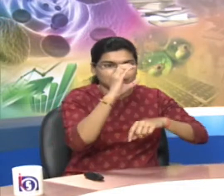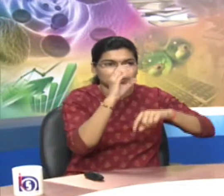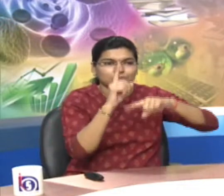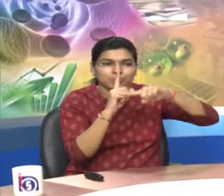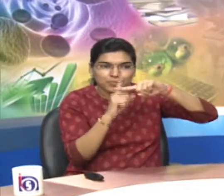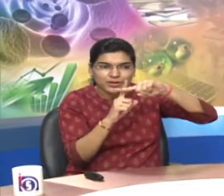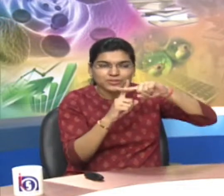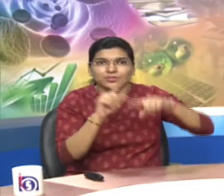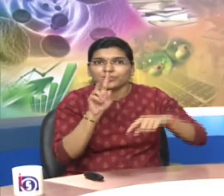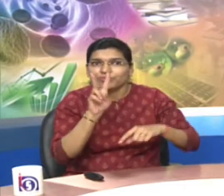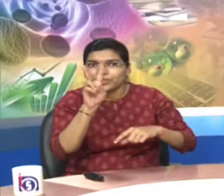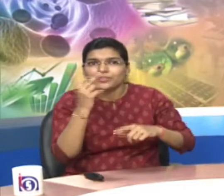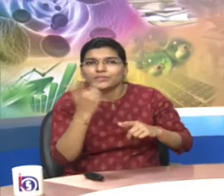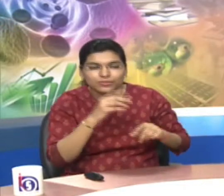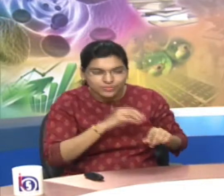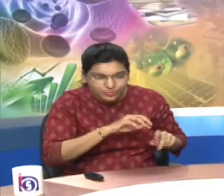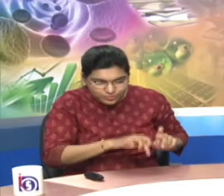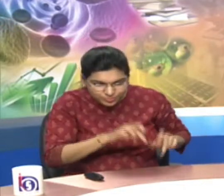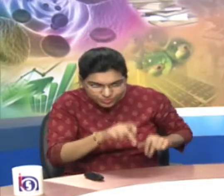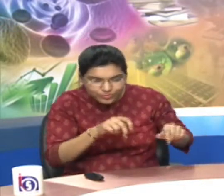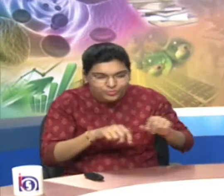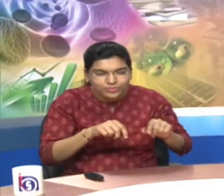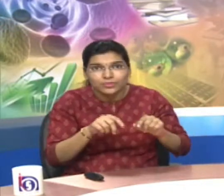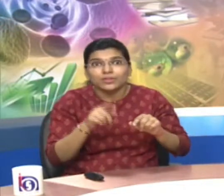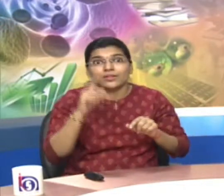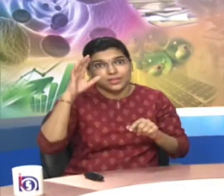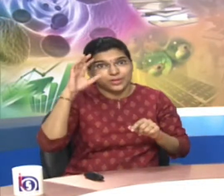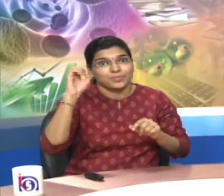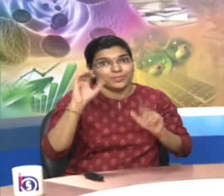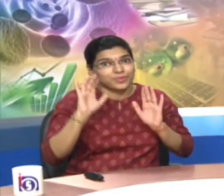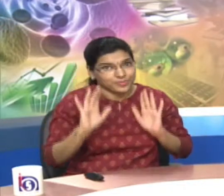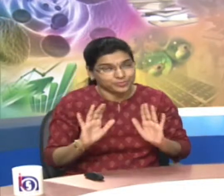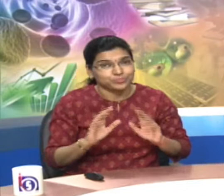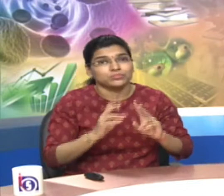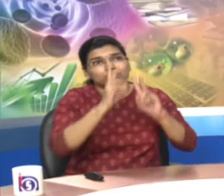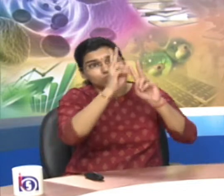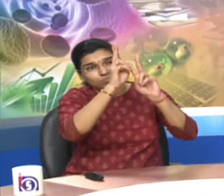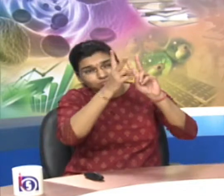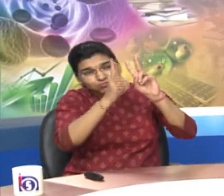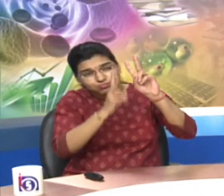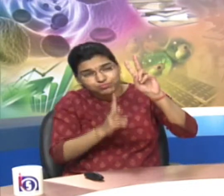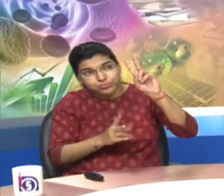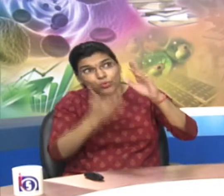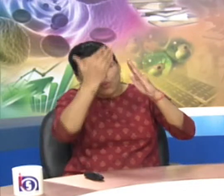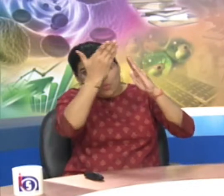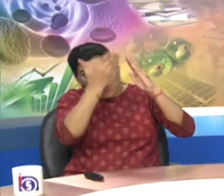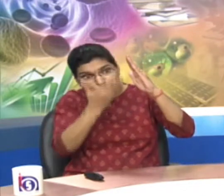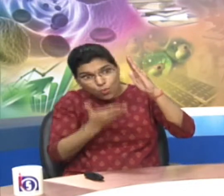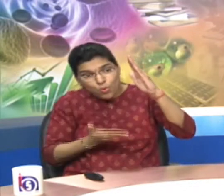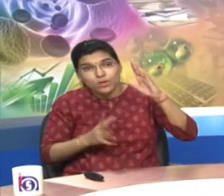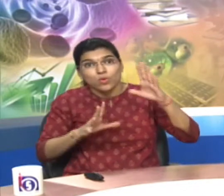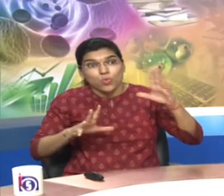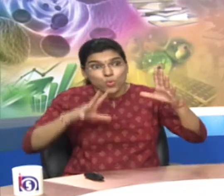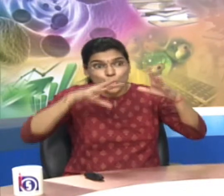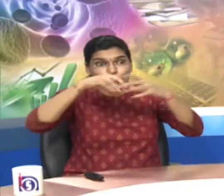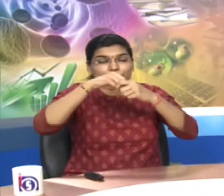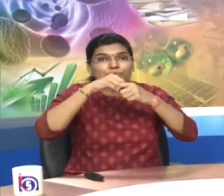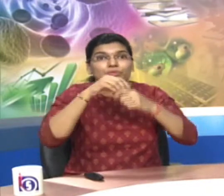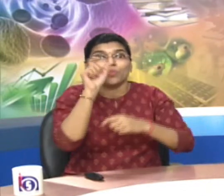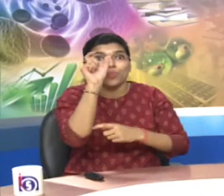Control C, Control V. I hope you remember all those shortcut